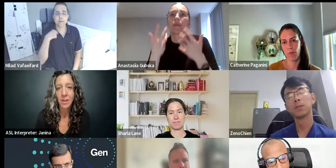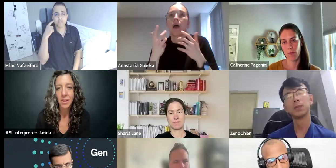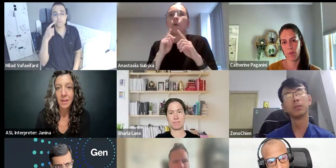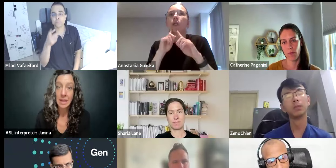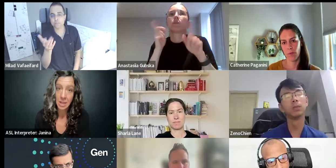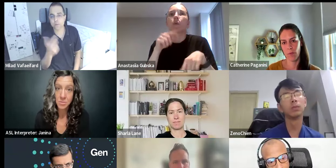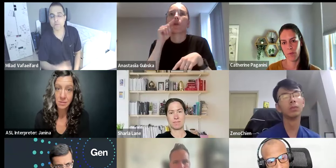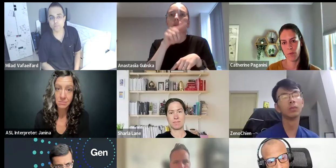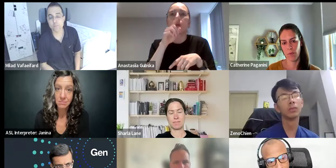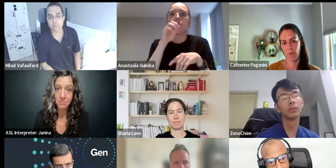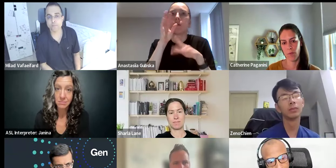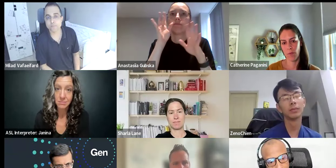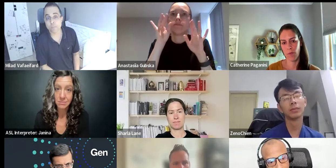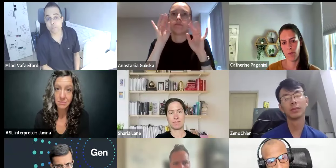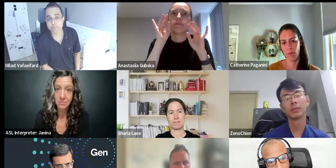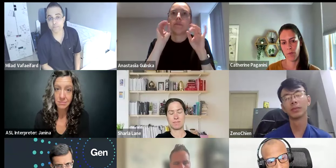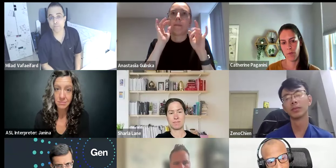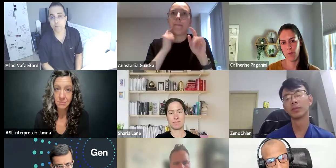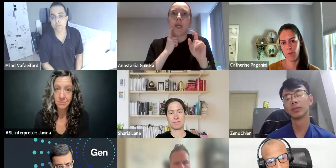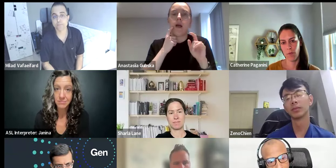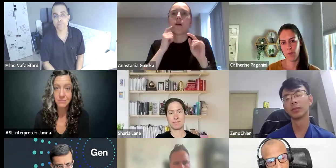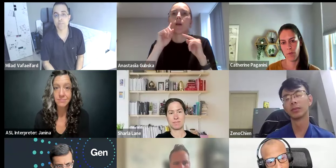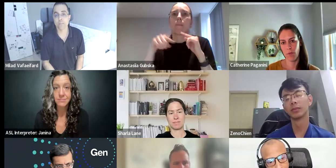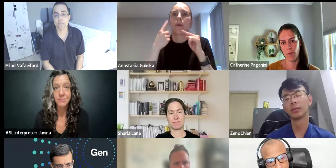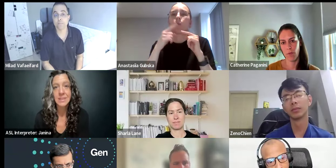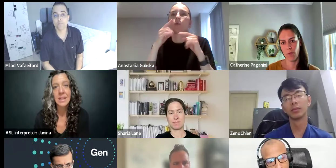improve engagement.